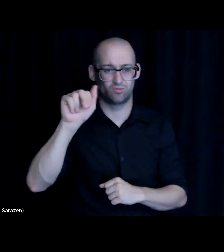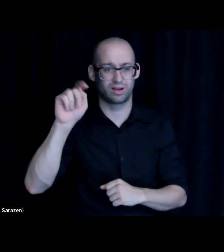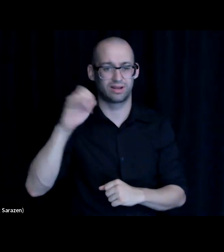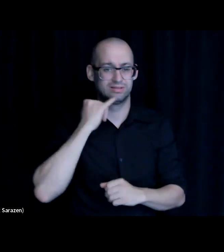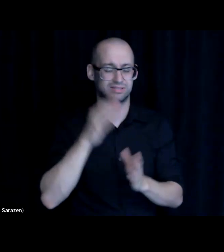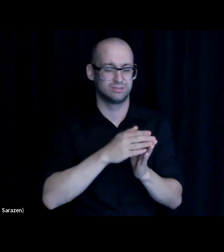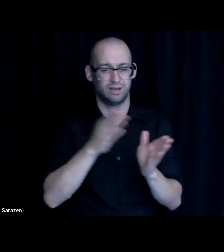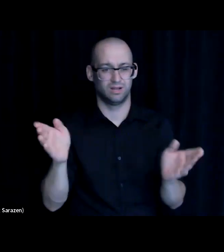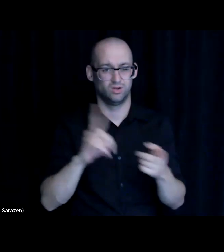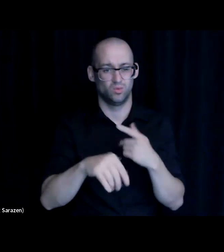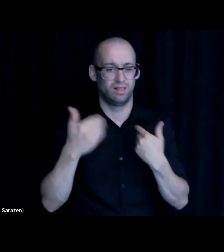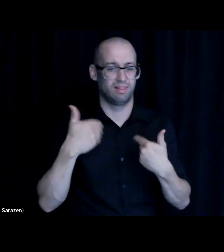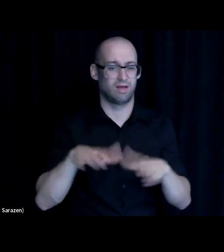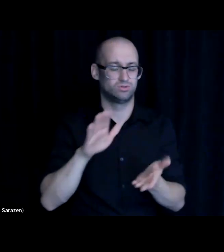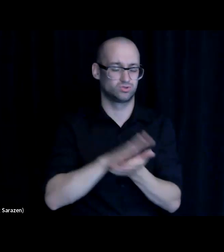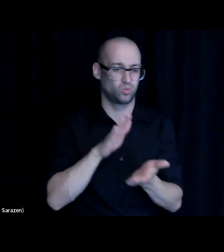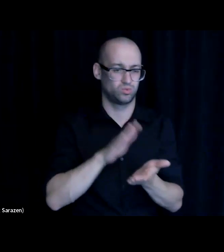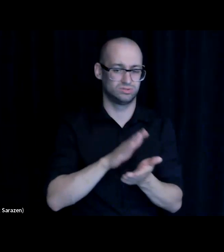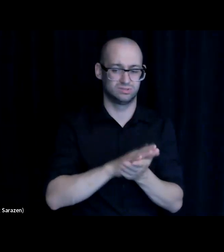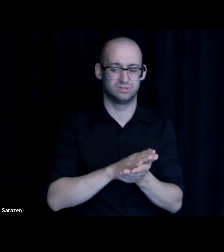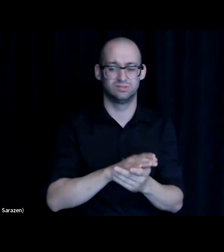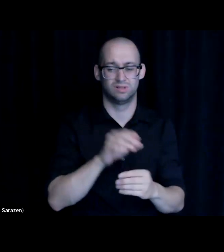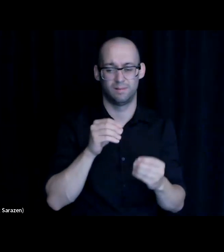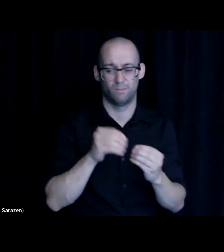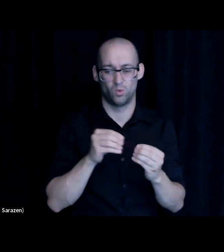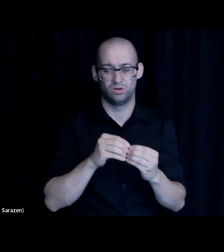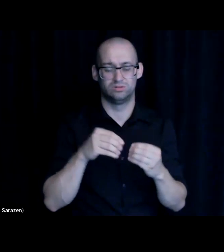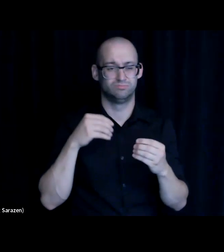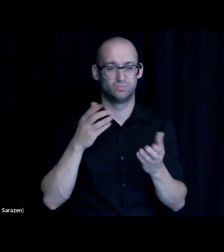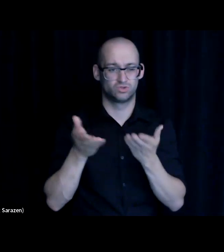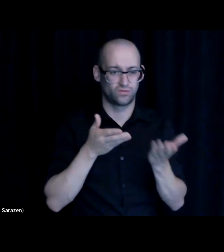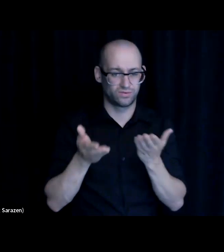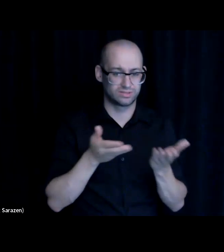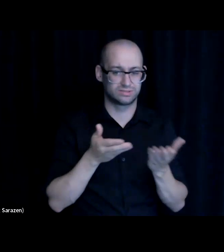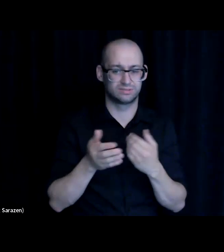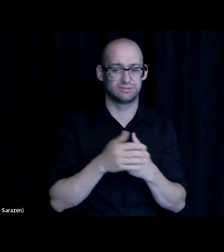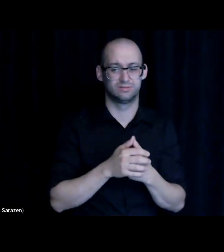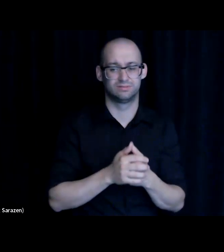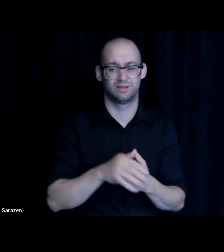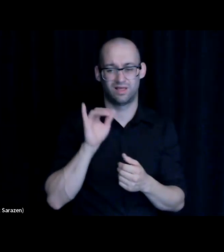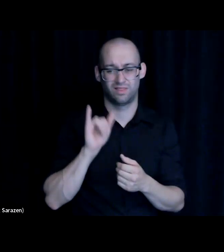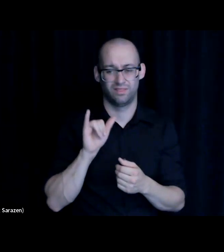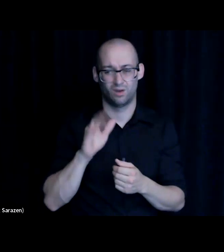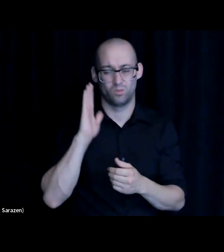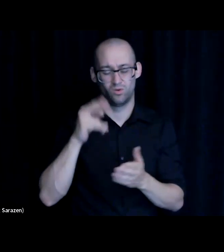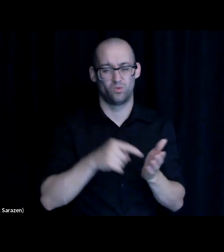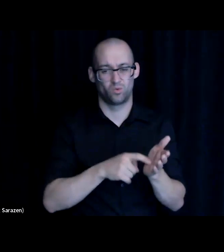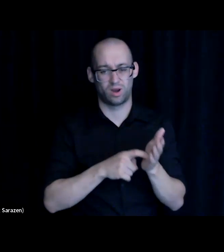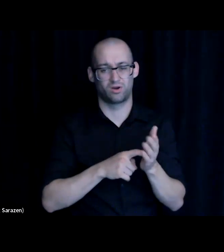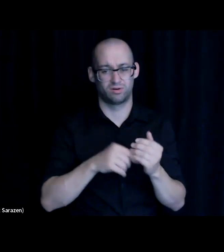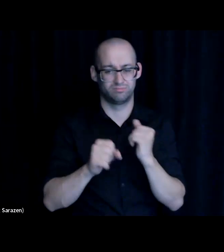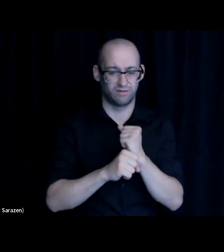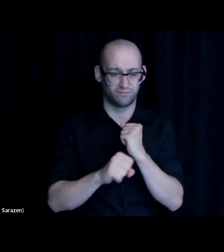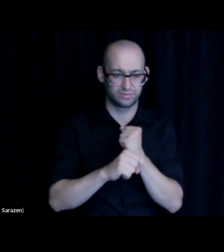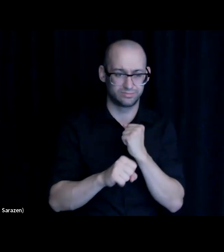expanded to allow schools to expand their service out where there's no provider at all. That's just going to require some advocacy and some